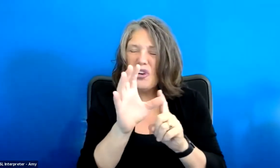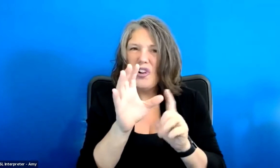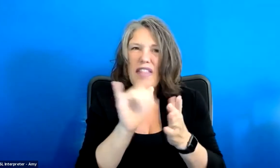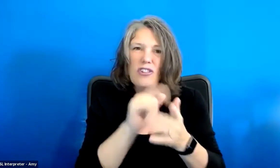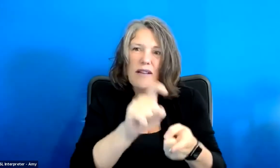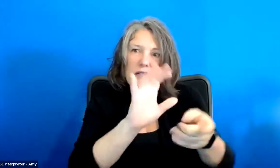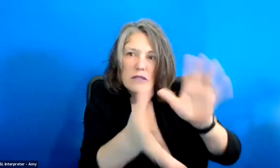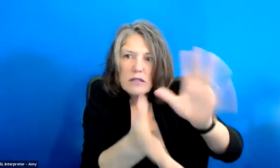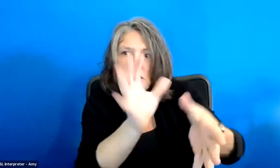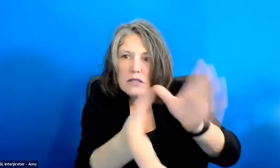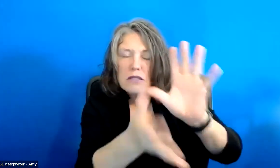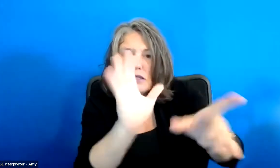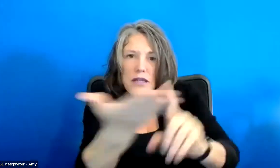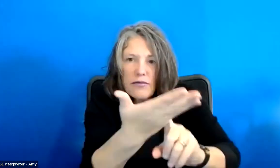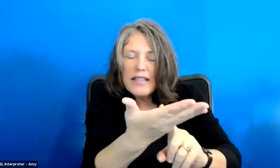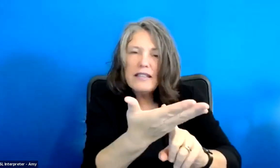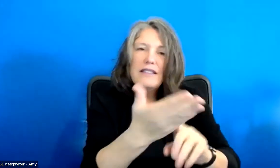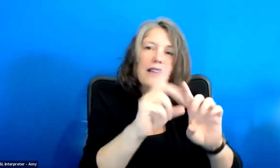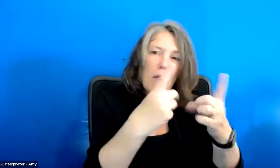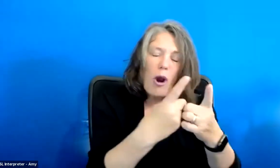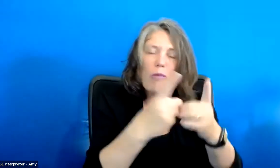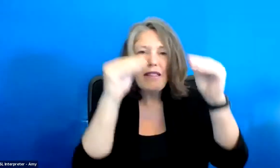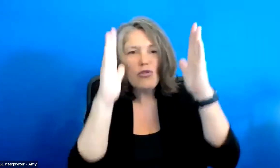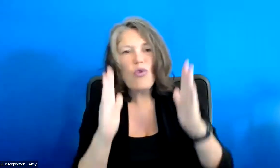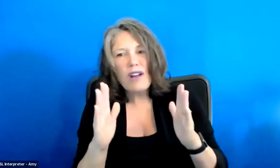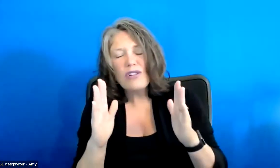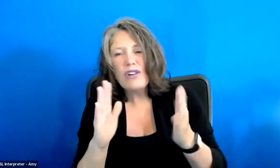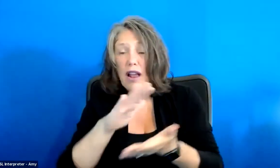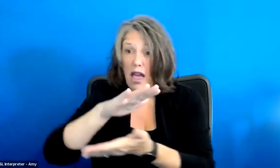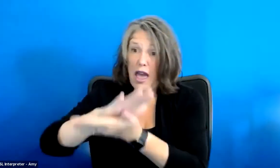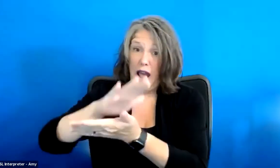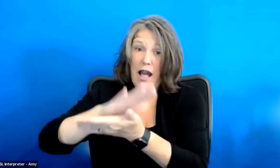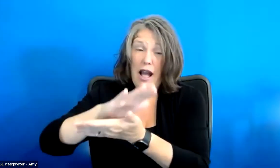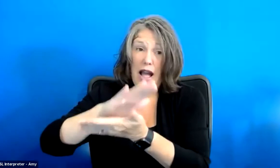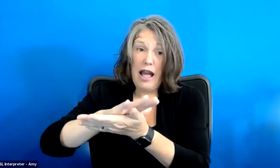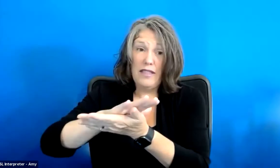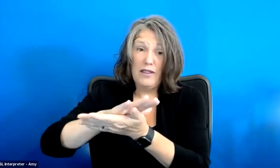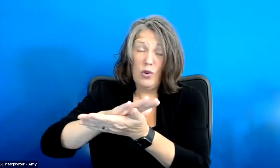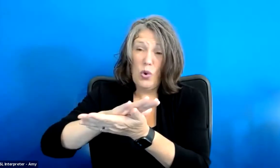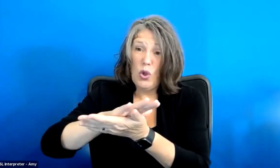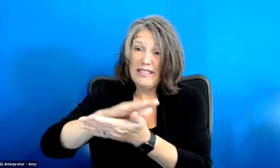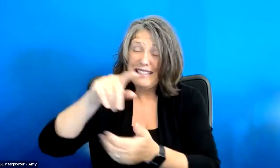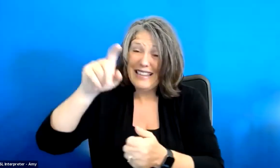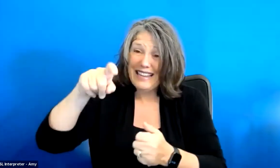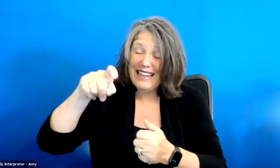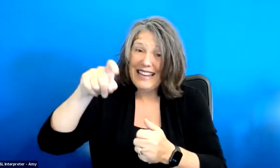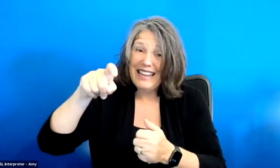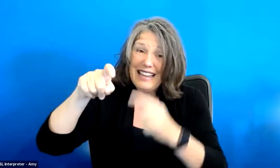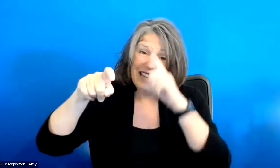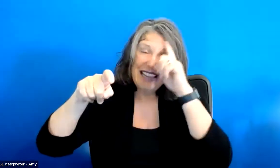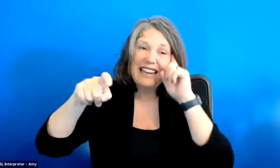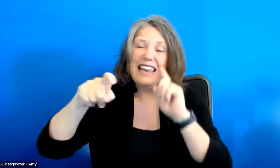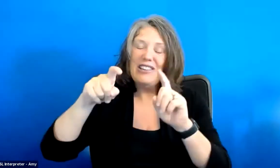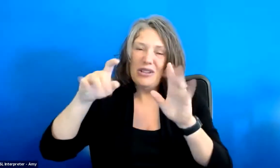department or the instructor. And that the schools absolutely need to move away from that